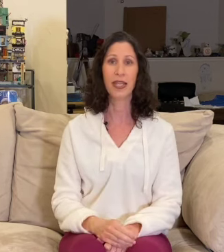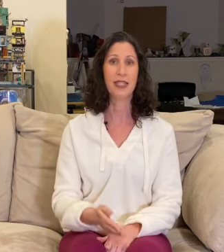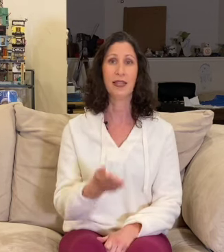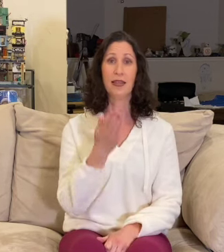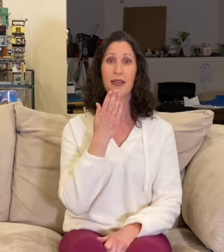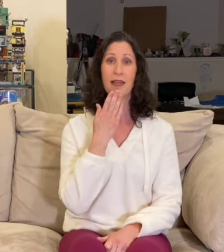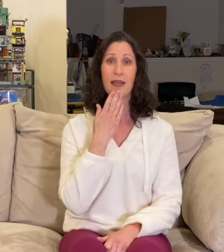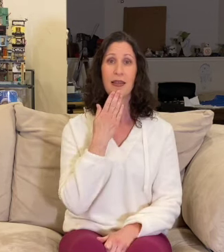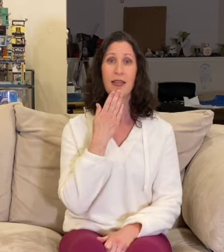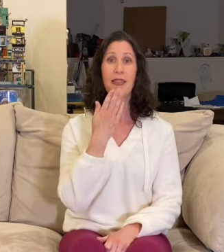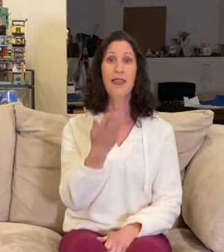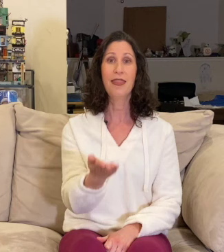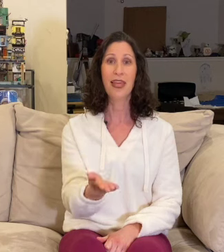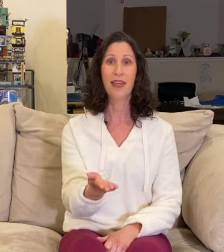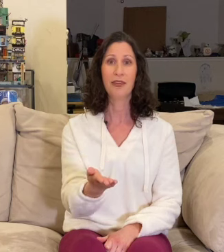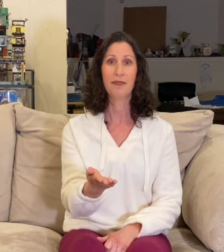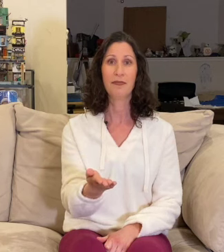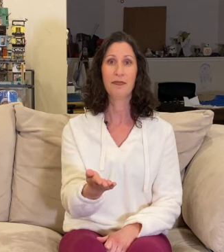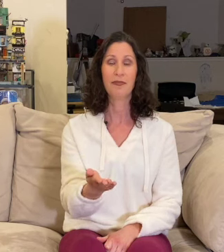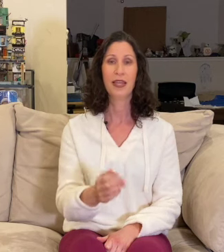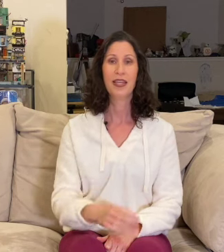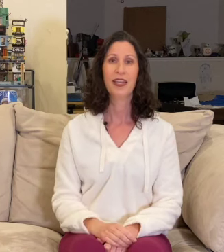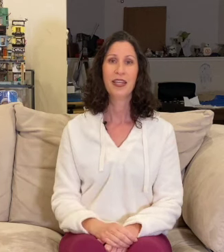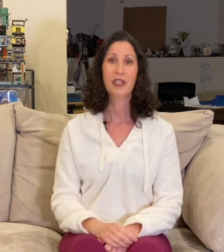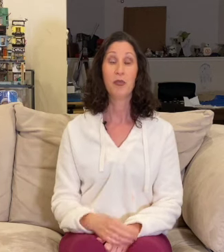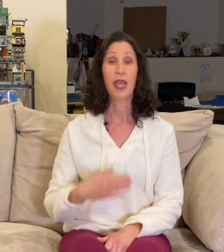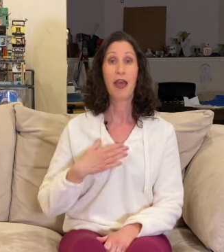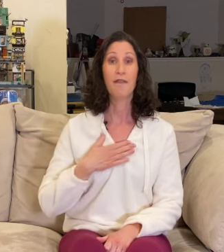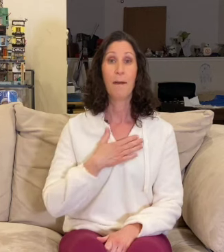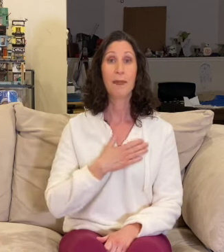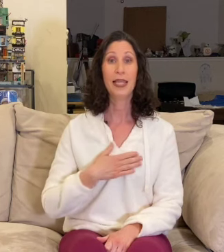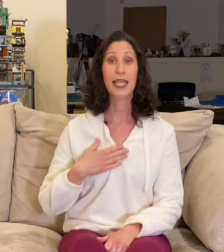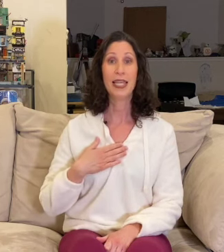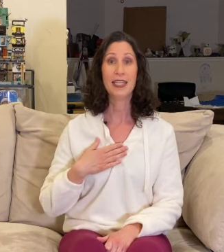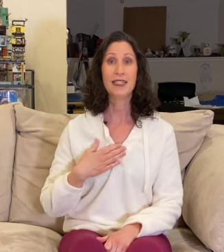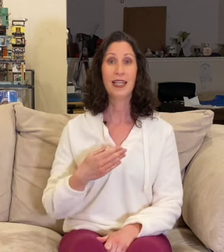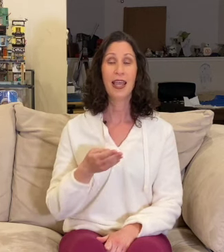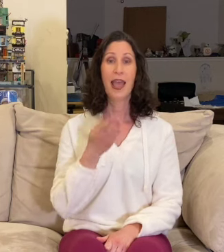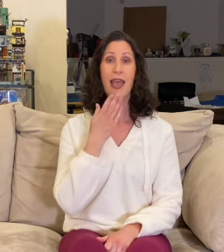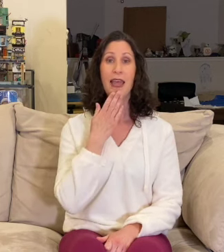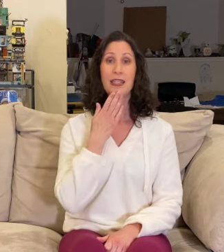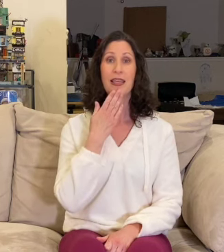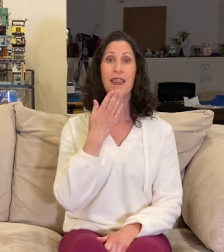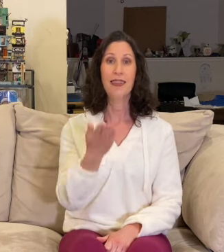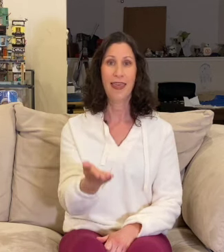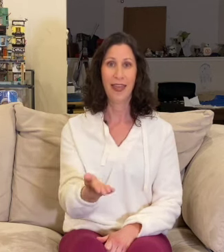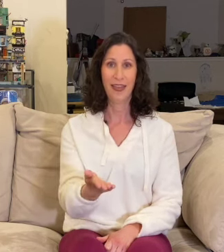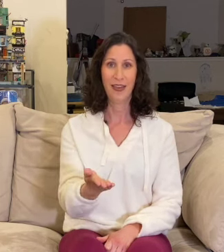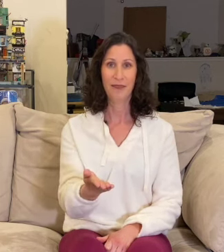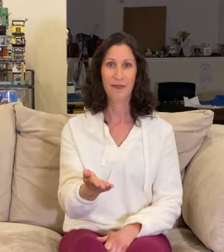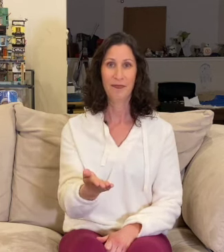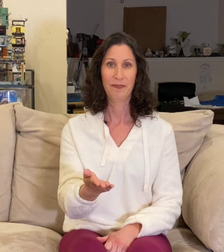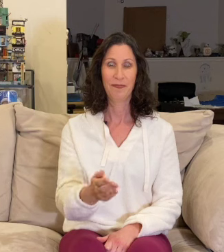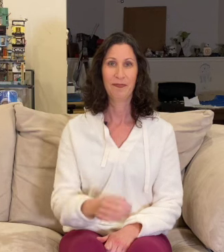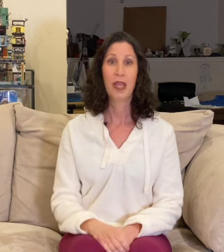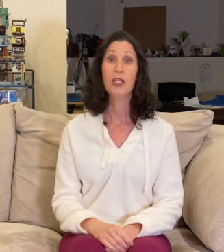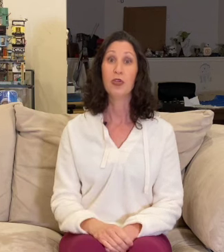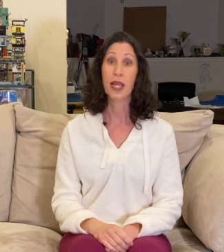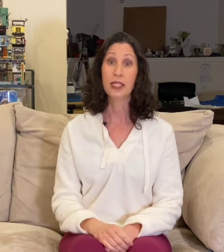easy. Thank you. So we have please and thank you. So next time